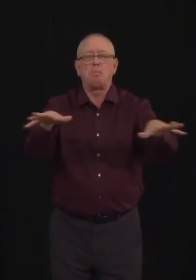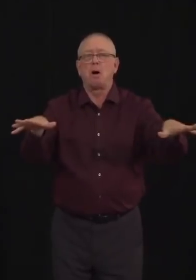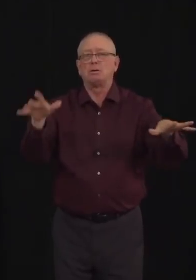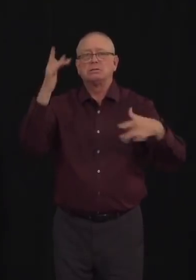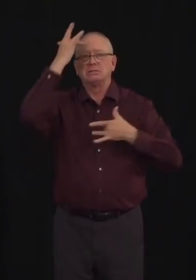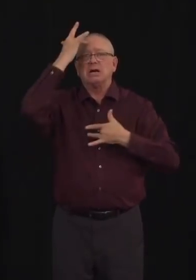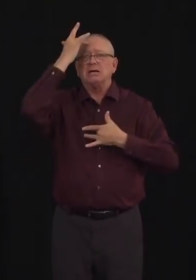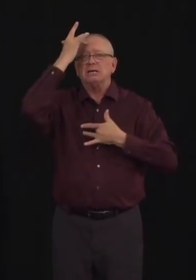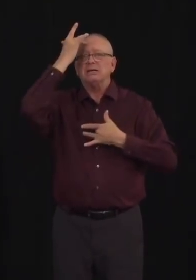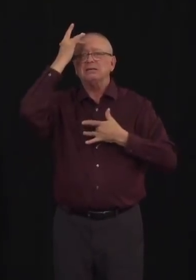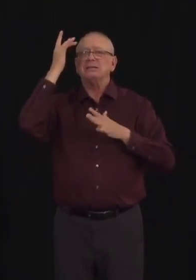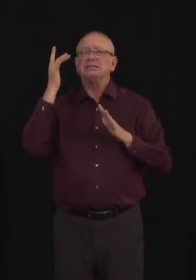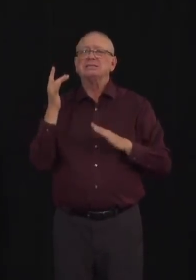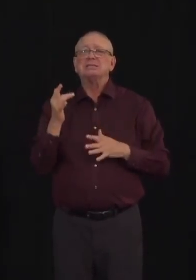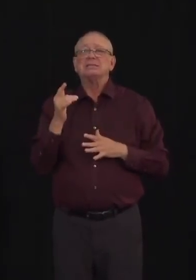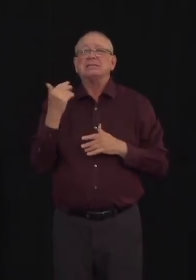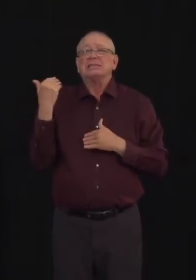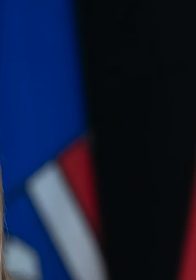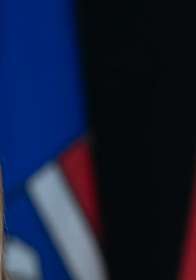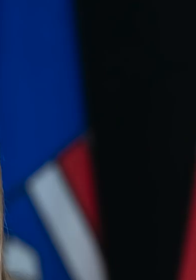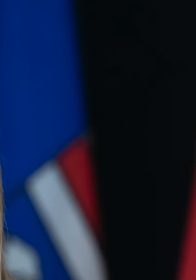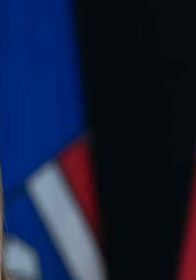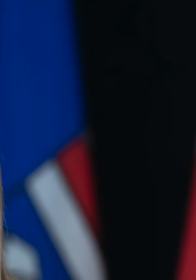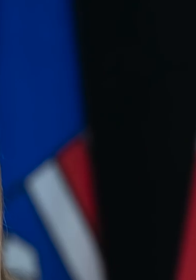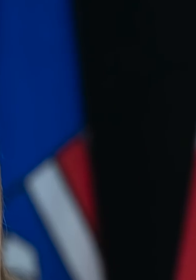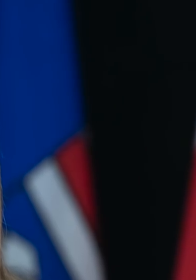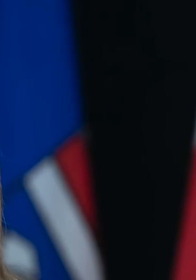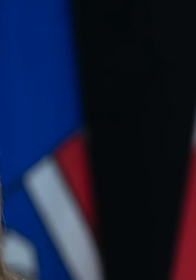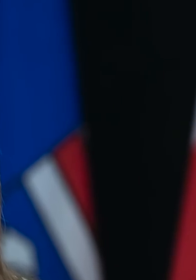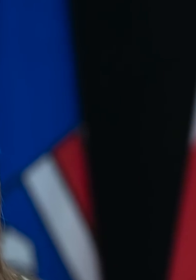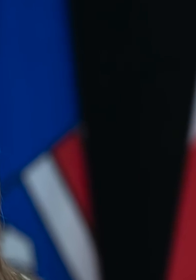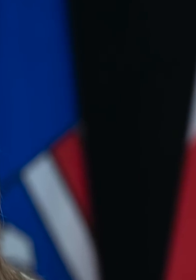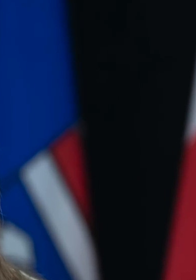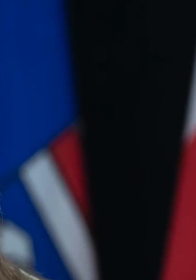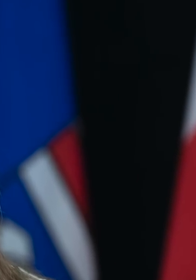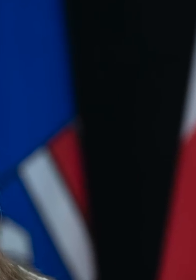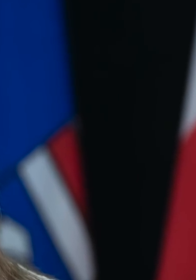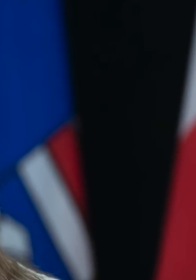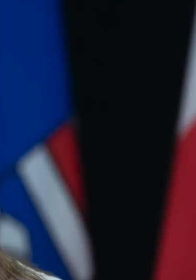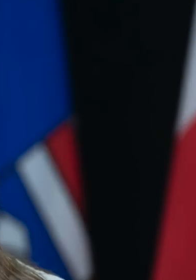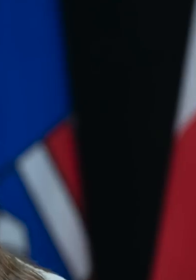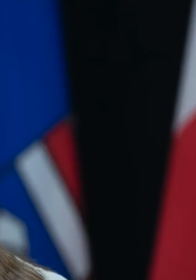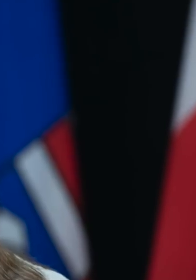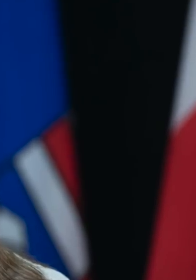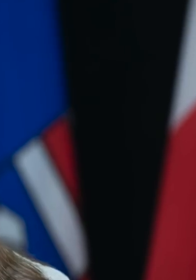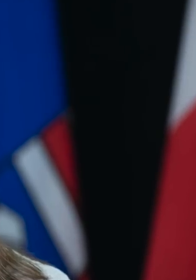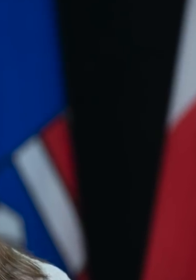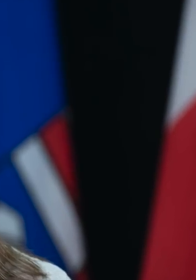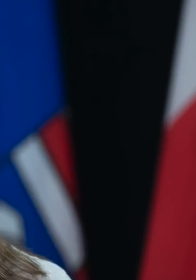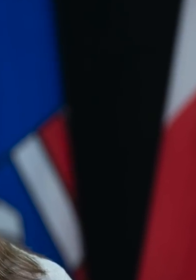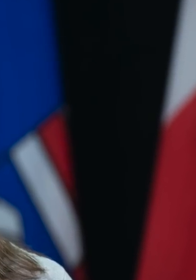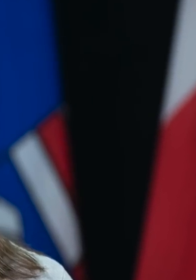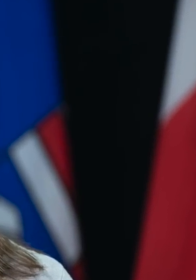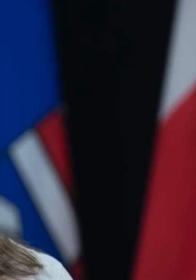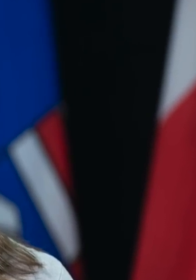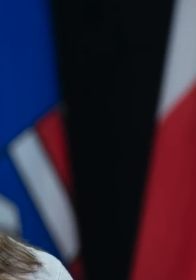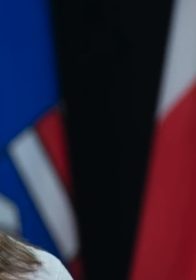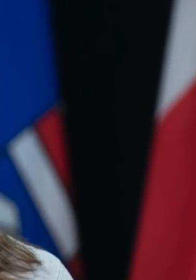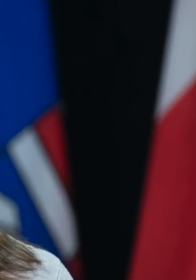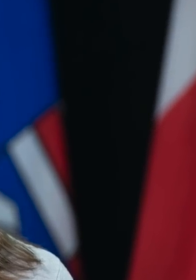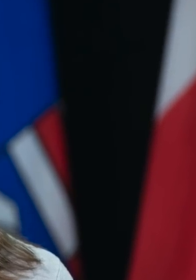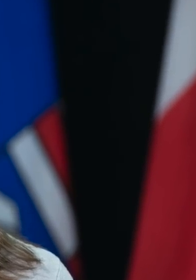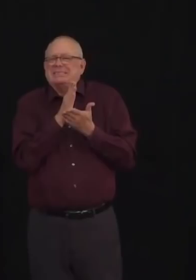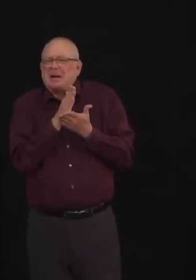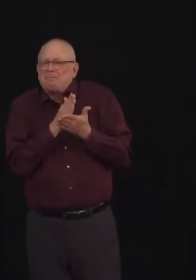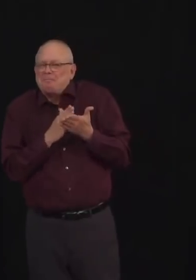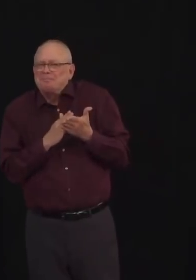COVID-19 testing, whether or not you have symptoms. We've seen some examples of pockets of spread where,